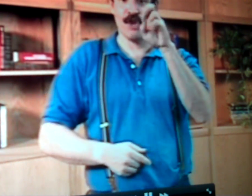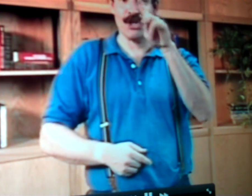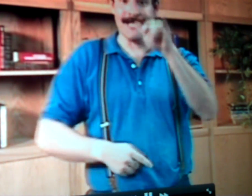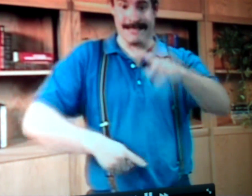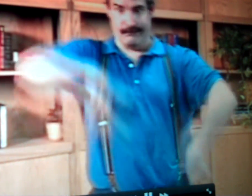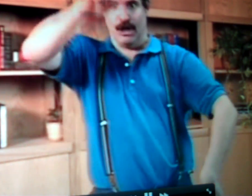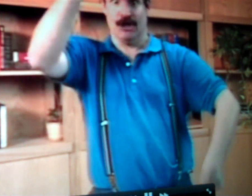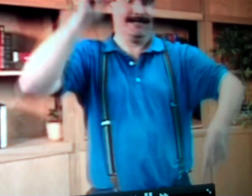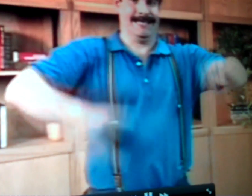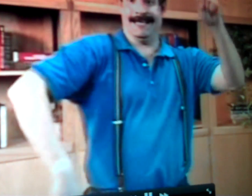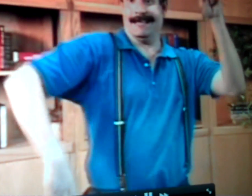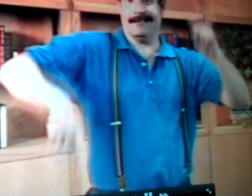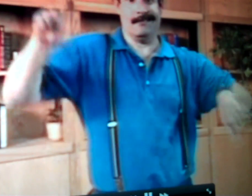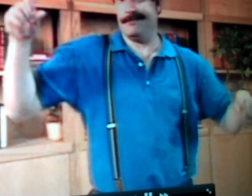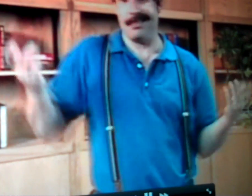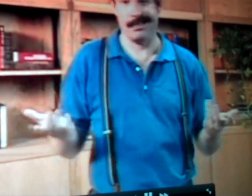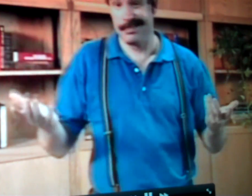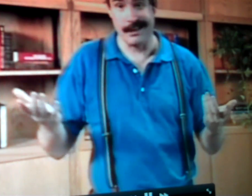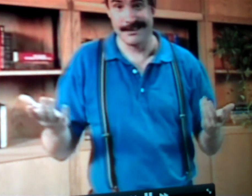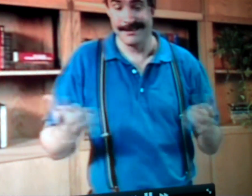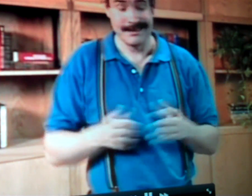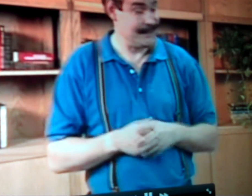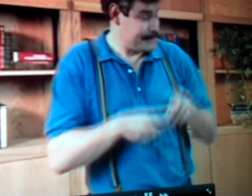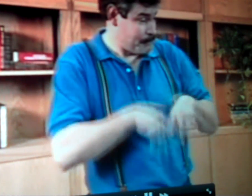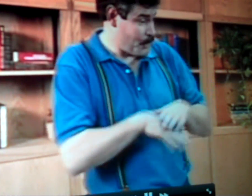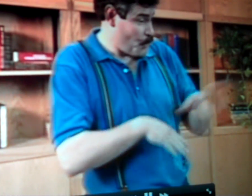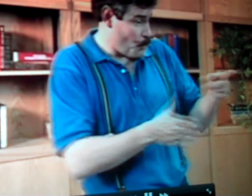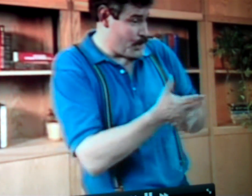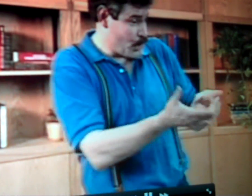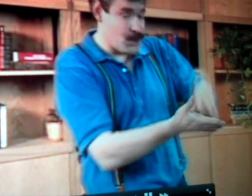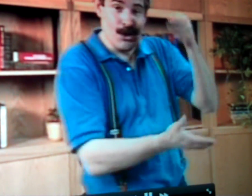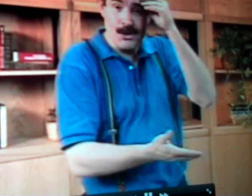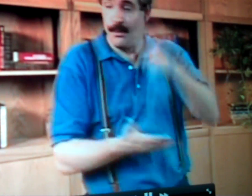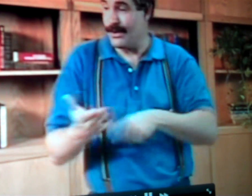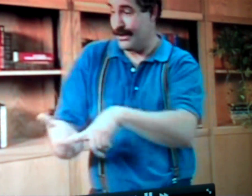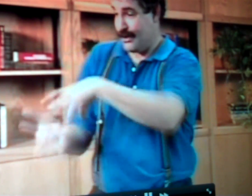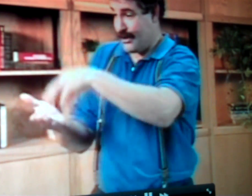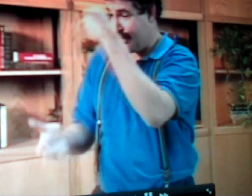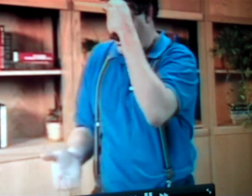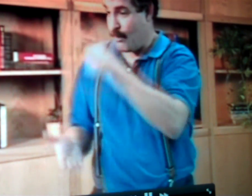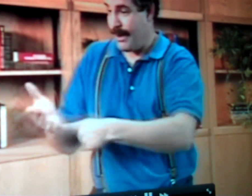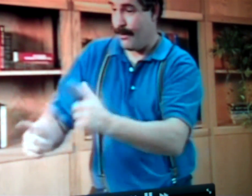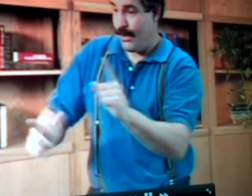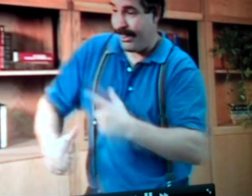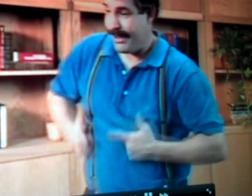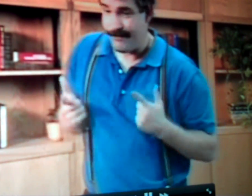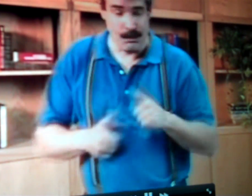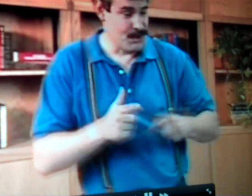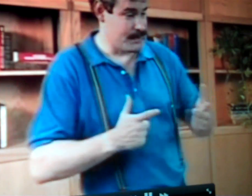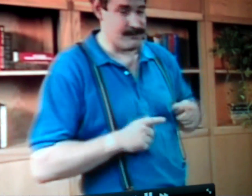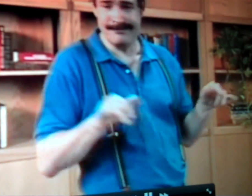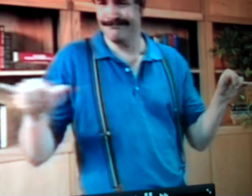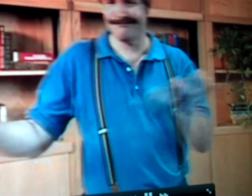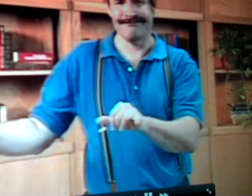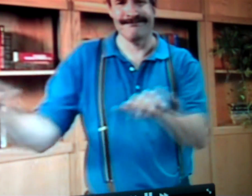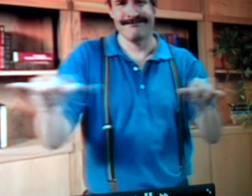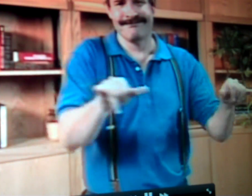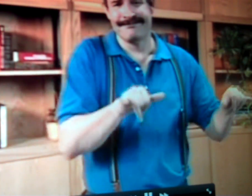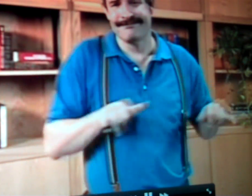And while I was taking those classes, I learned that there's a huge variety of people. Black, white, Chinese,